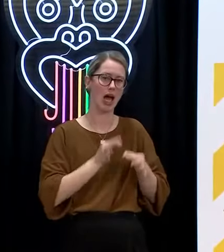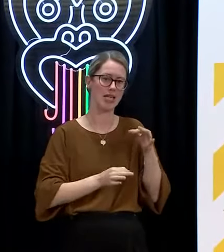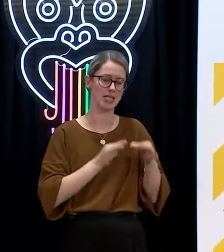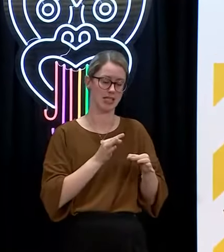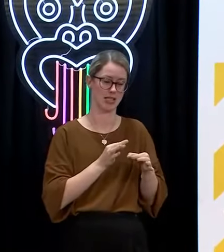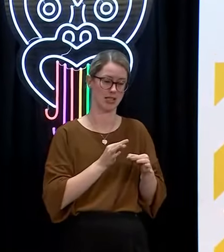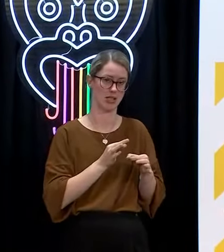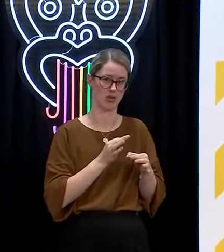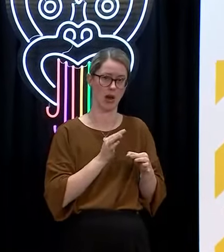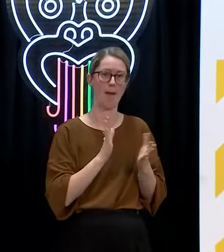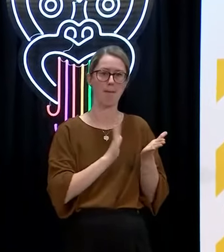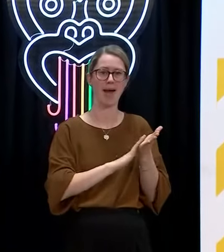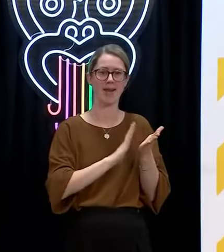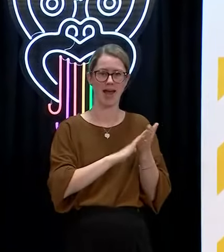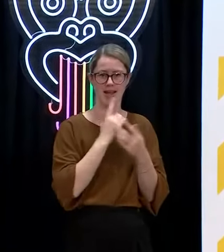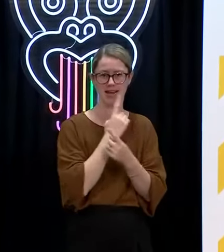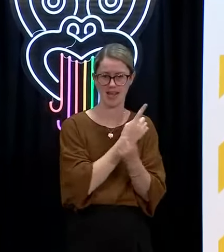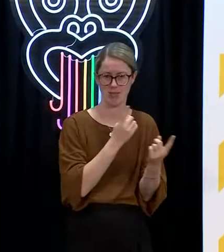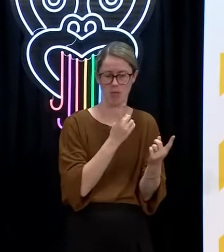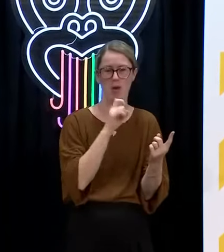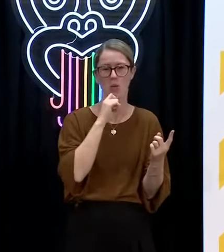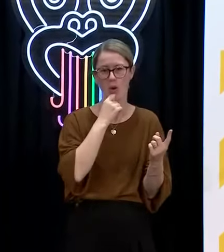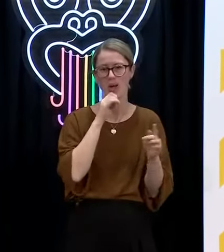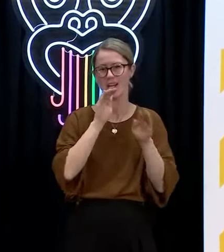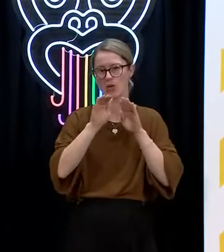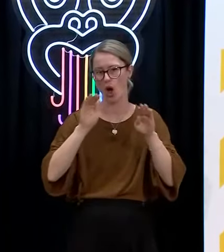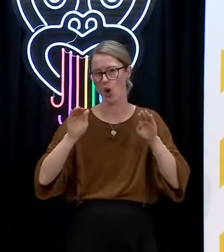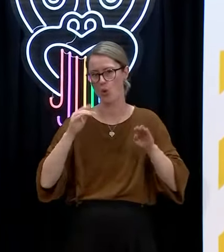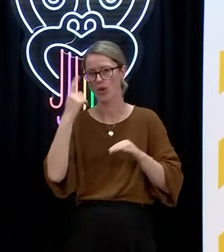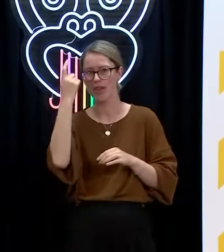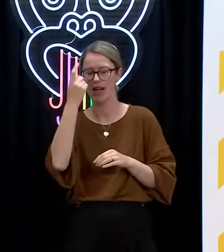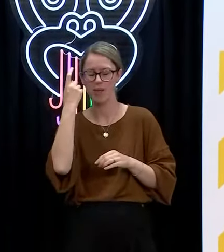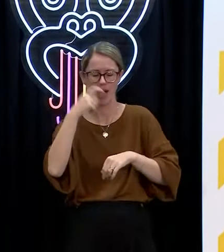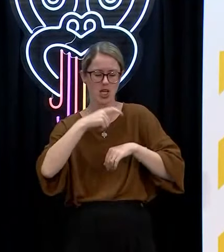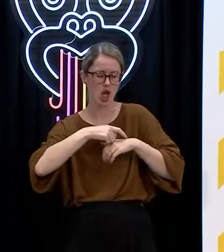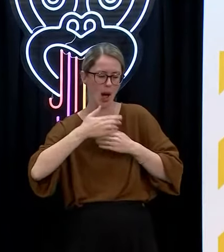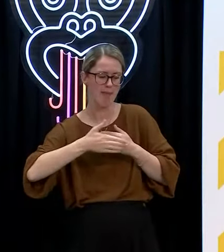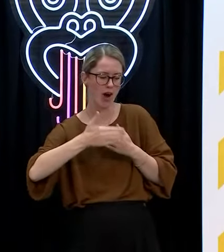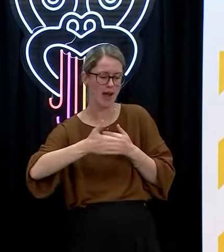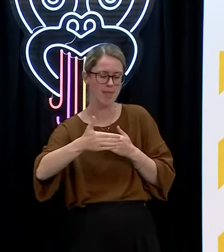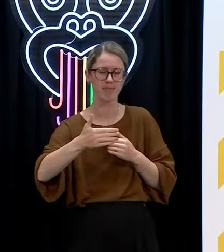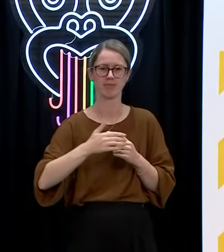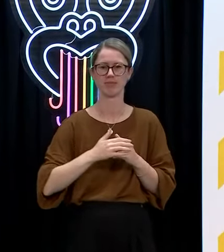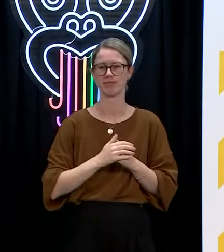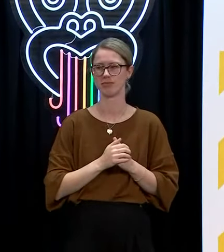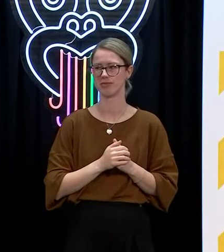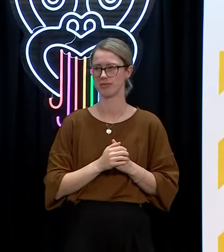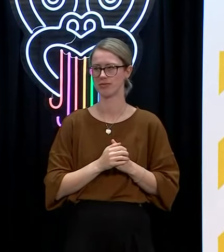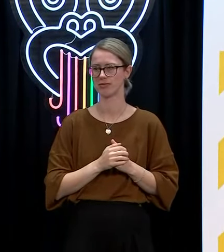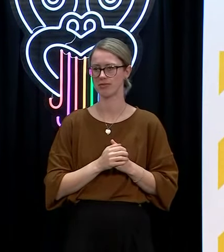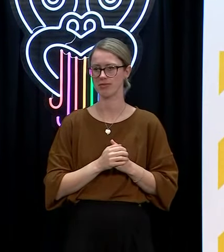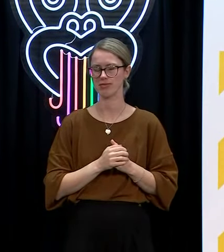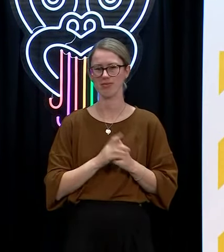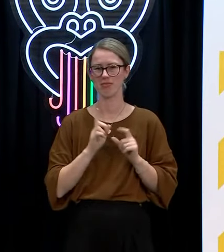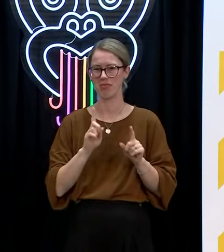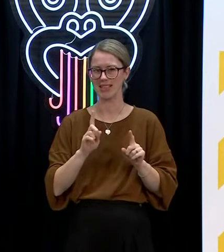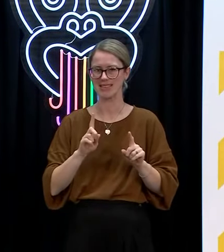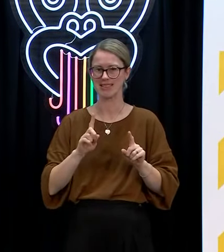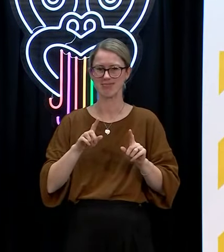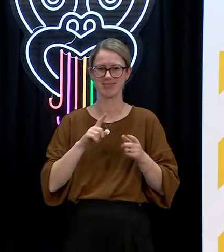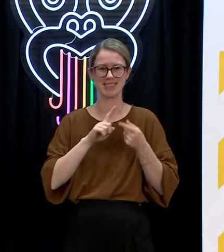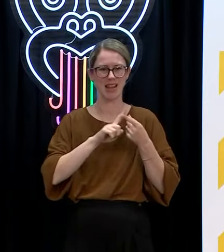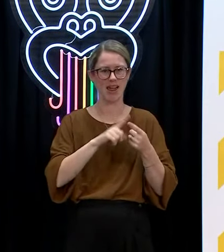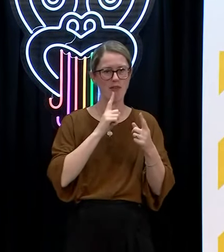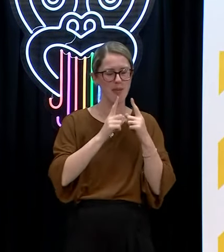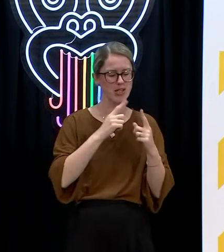level for Auckland, we will foreshadow some early thinking on timeframes and timetables. There's still a lot of water to flow under the bridge, and of